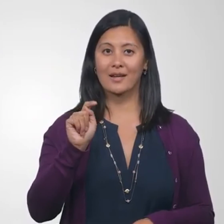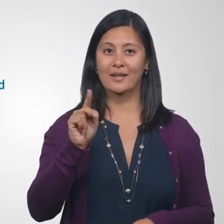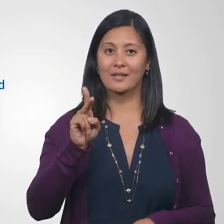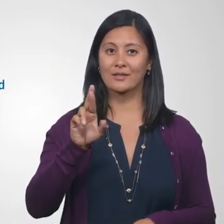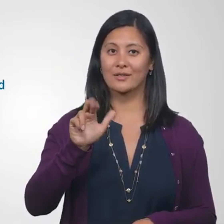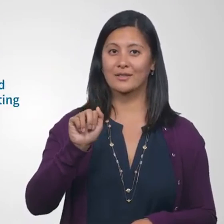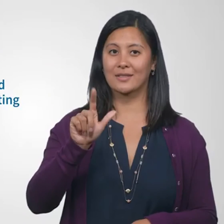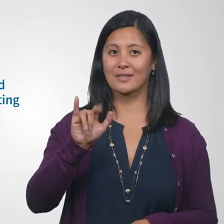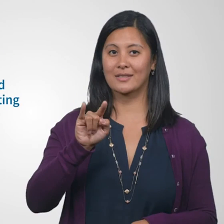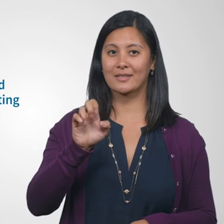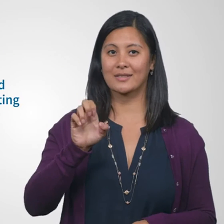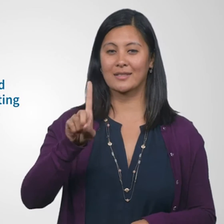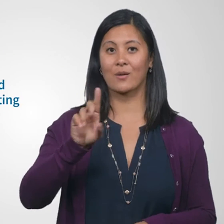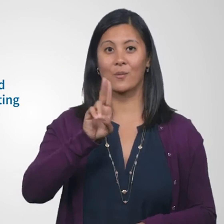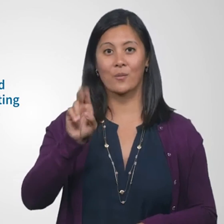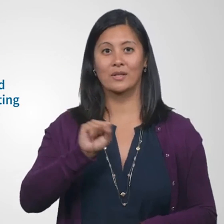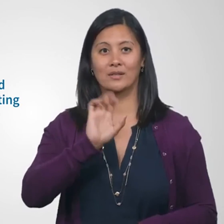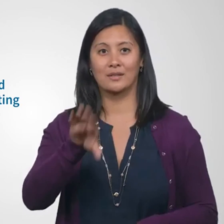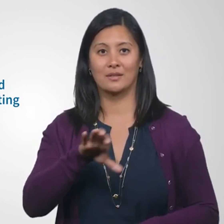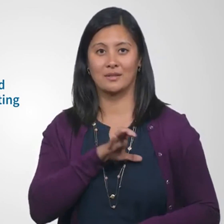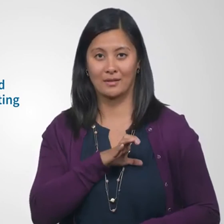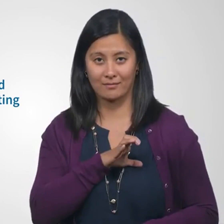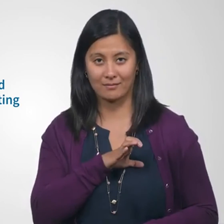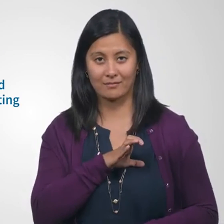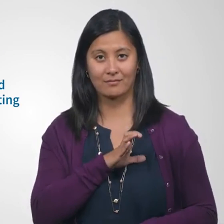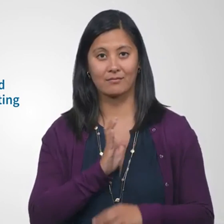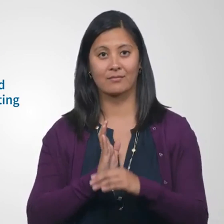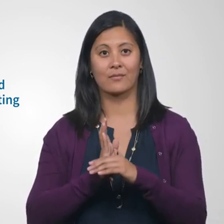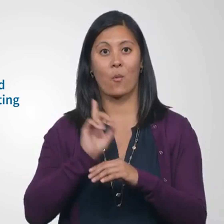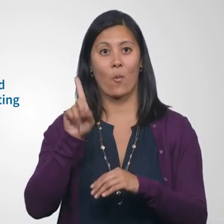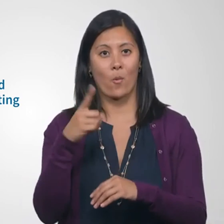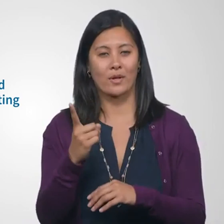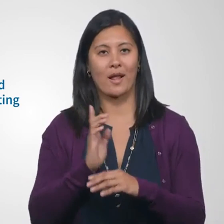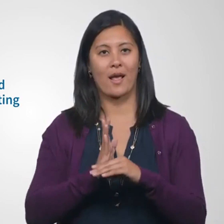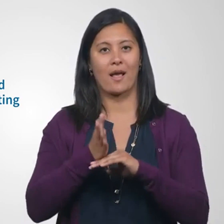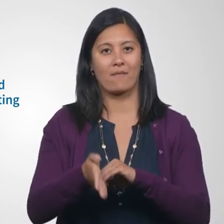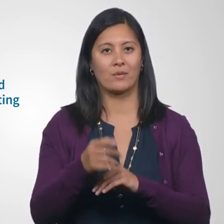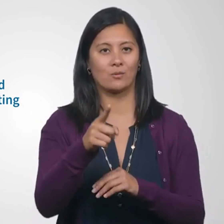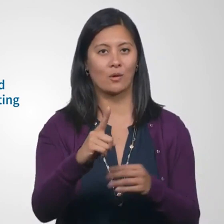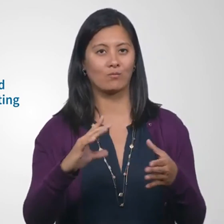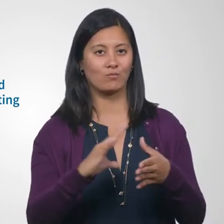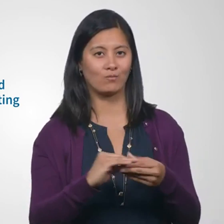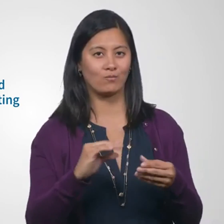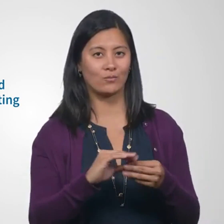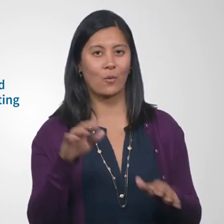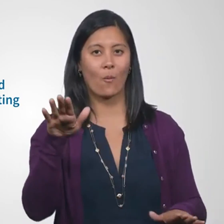You become a naturalized U.S. citizen only after reciting the Oath of Allegiance.